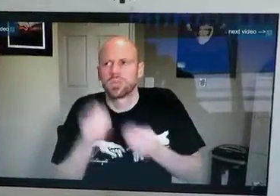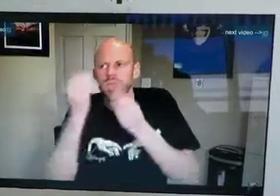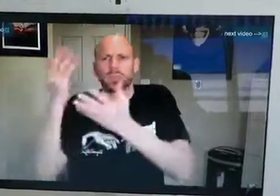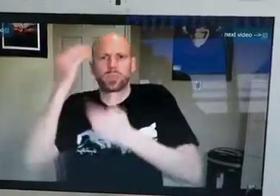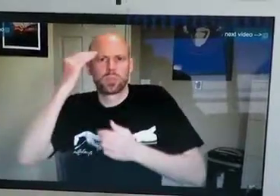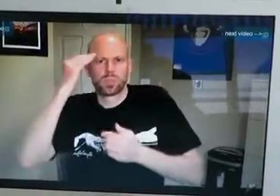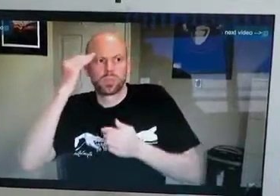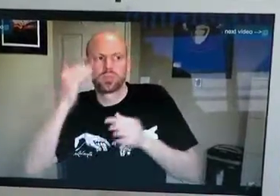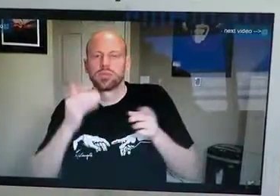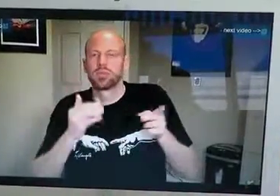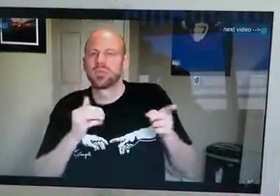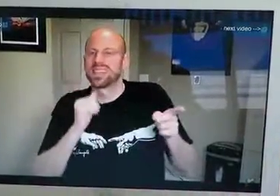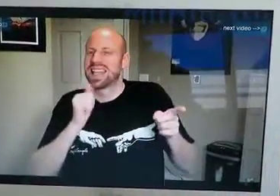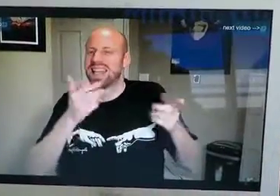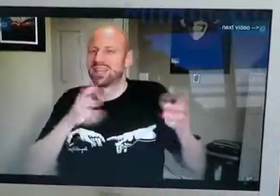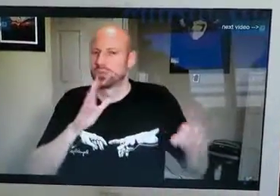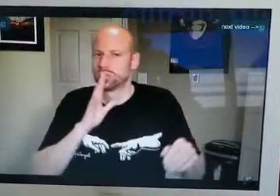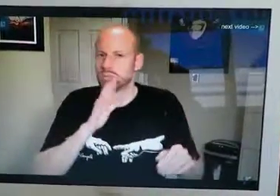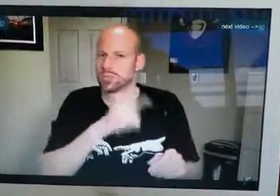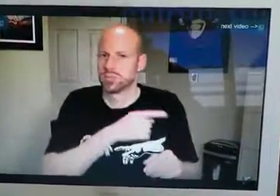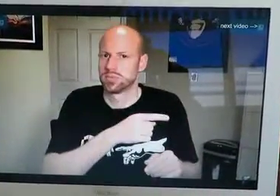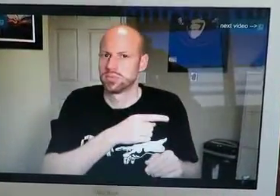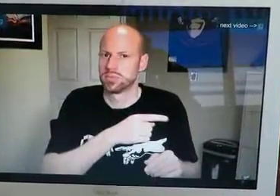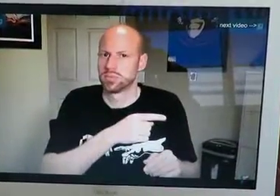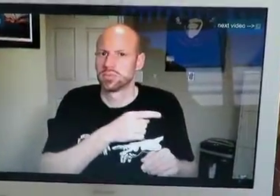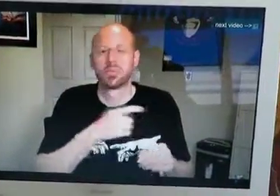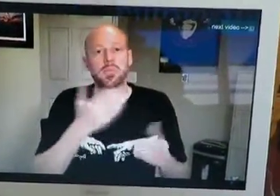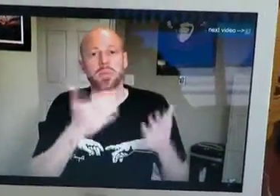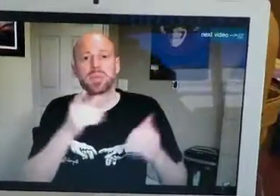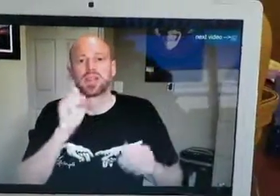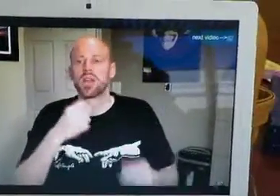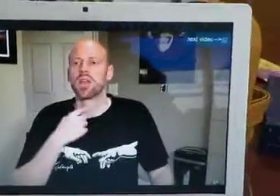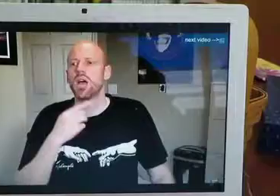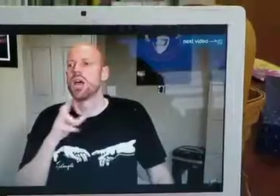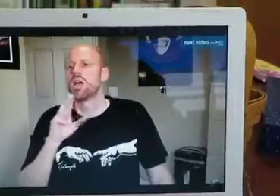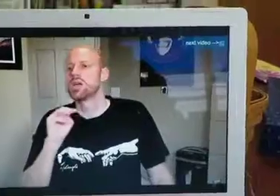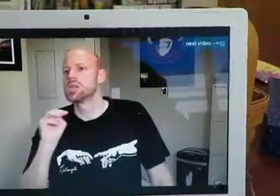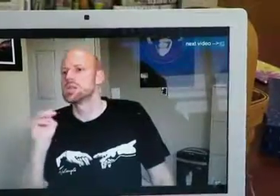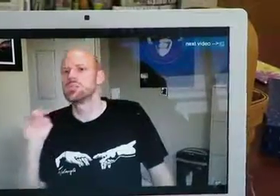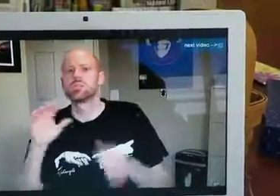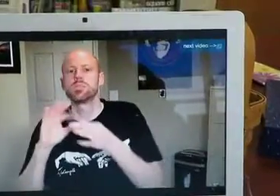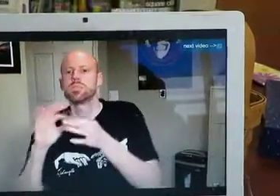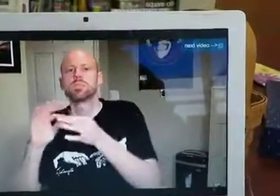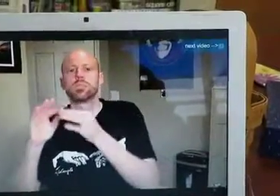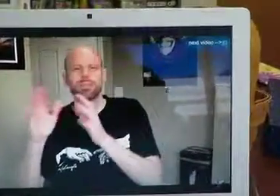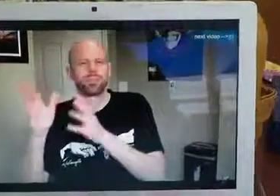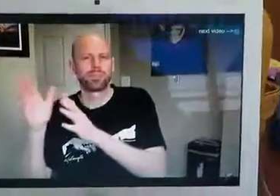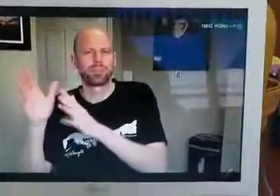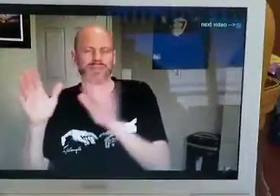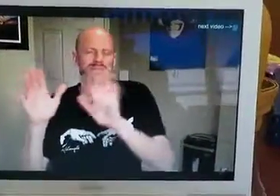Then it's important to let the hearing person know when it's ready to let them talk and have their turn as well.